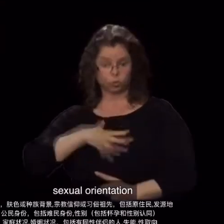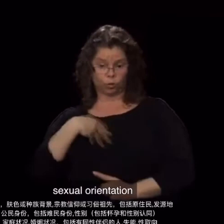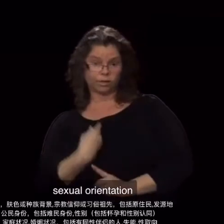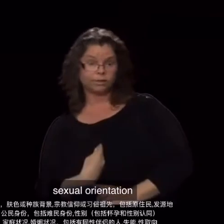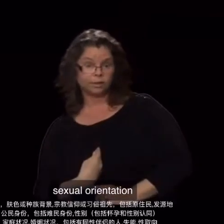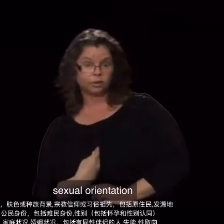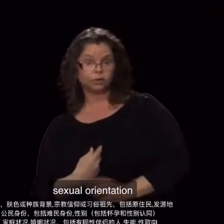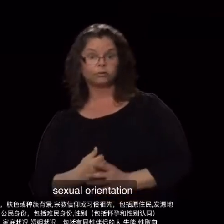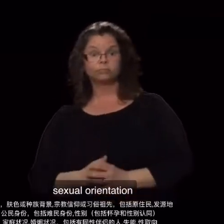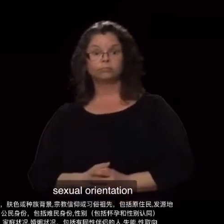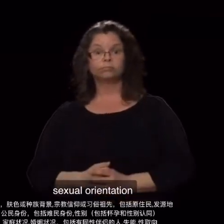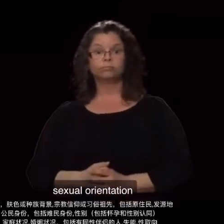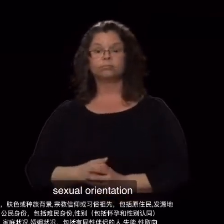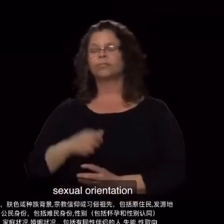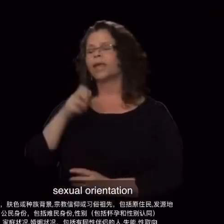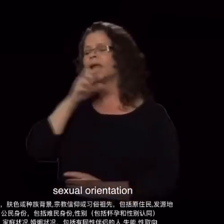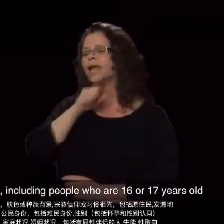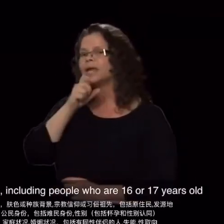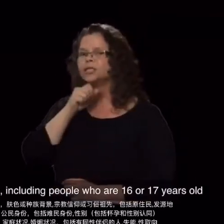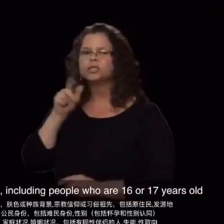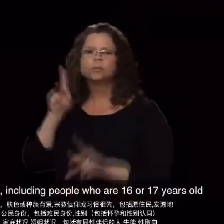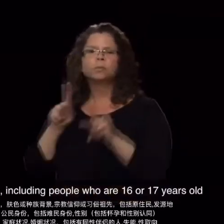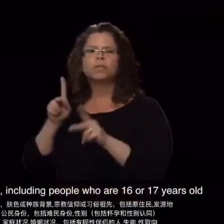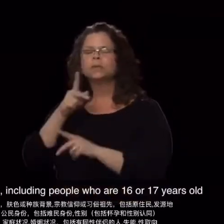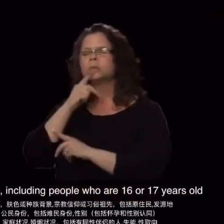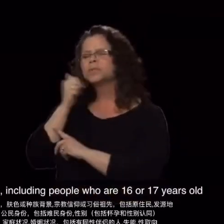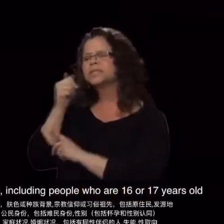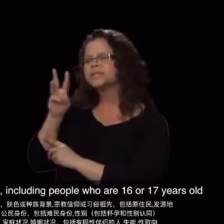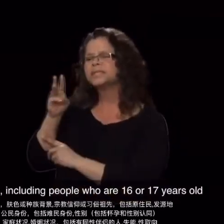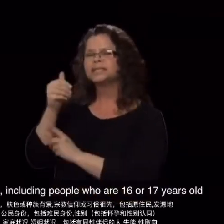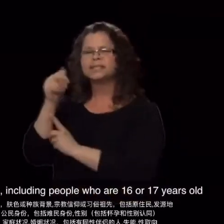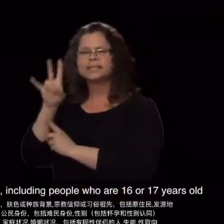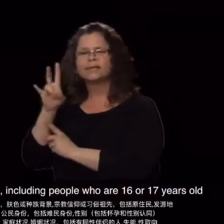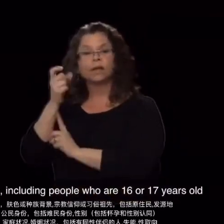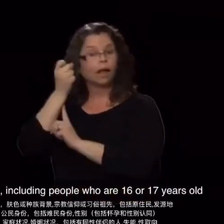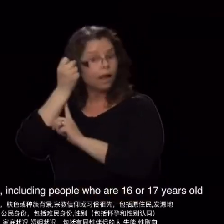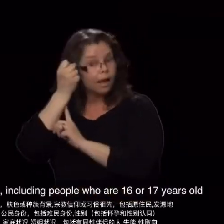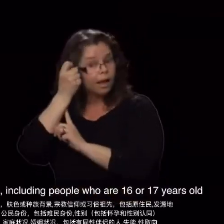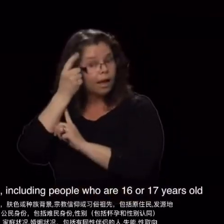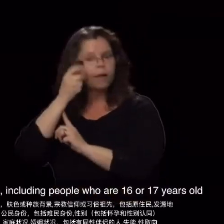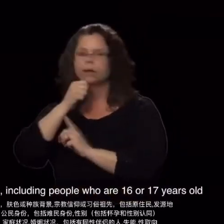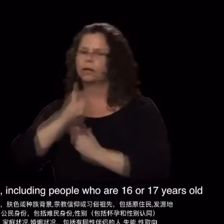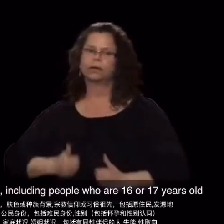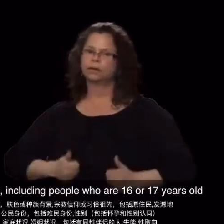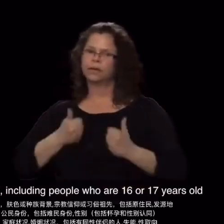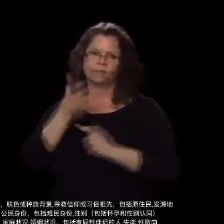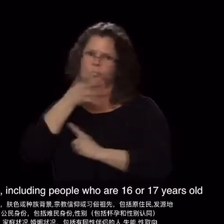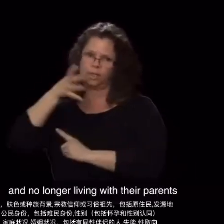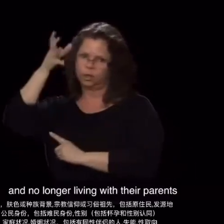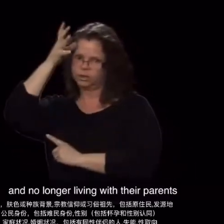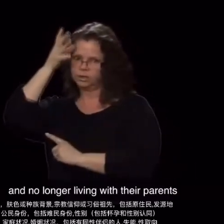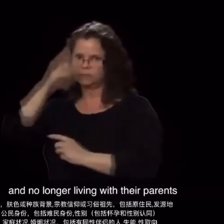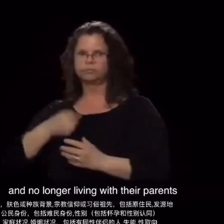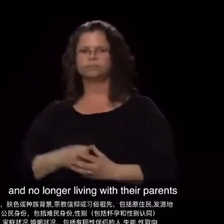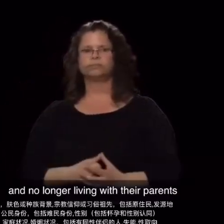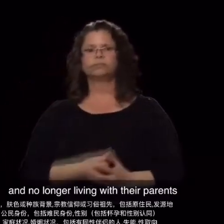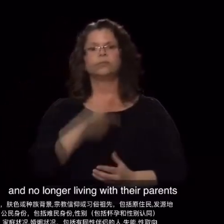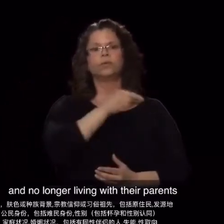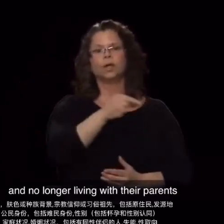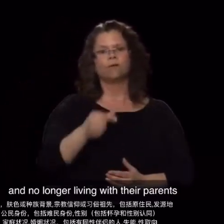sexual orientation, age, including people who are 16 or 17 years old and no longer living with their